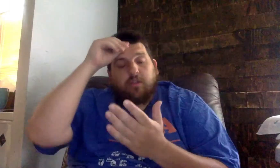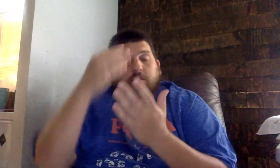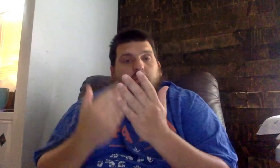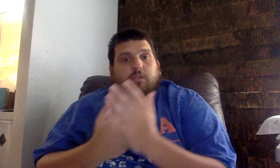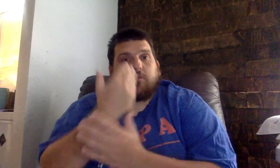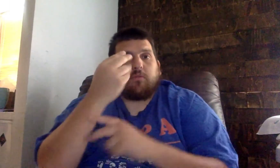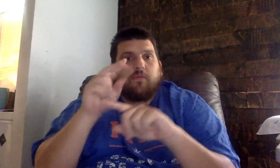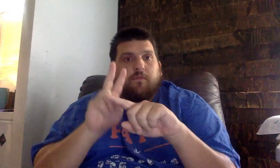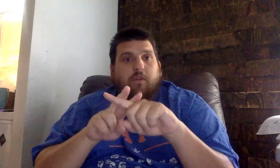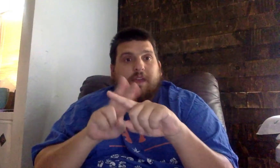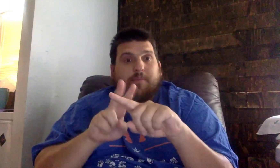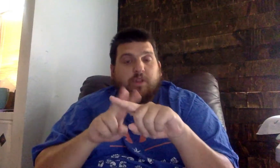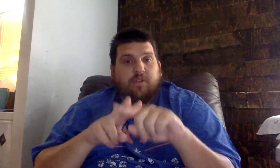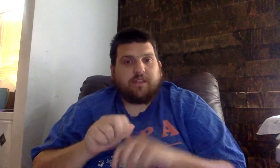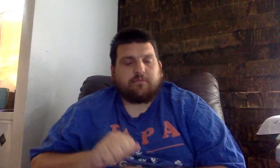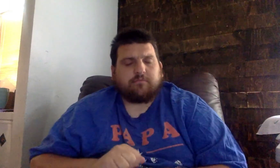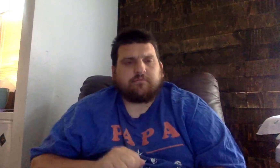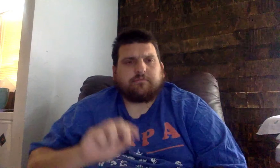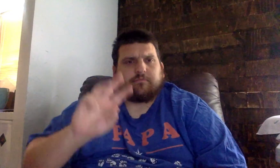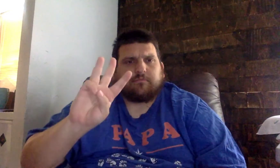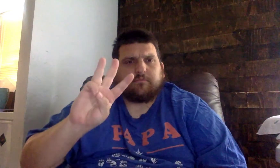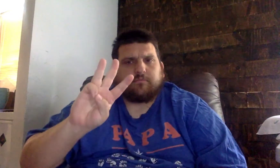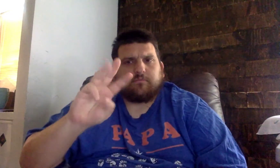Are you ready to learn some new vocabulary?